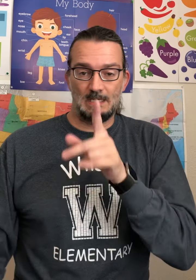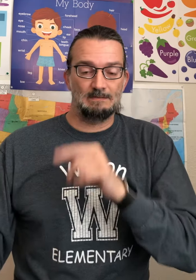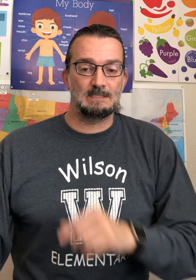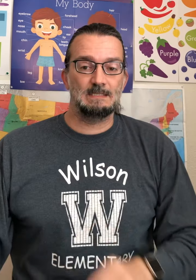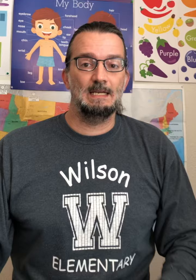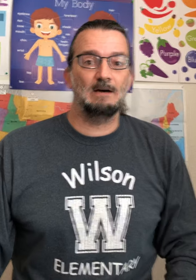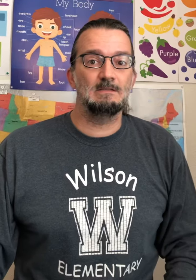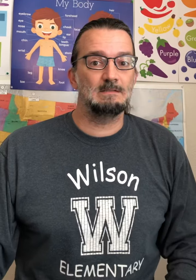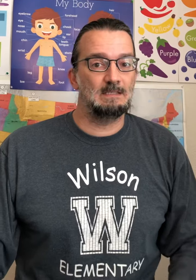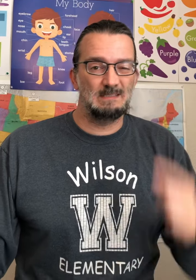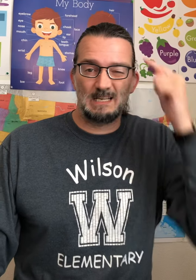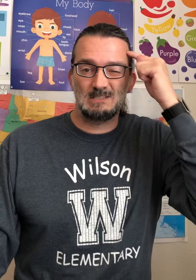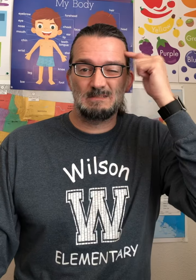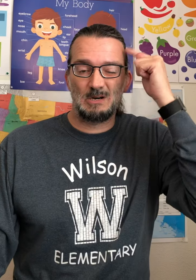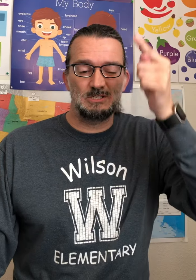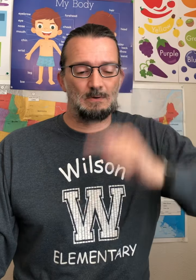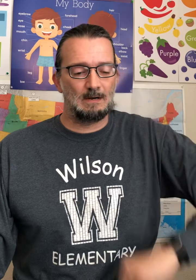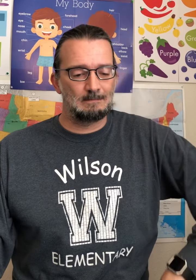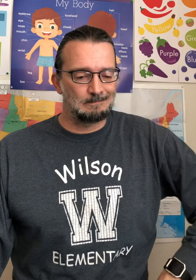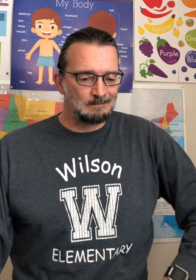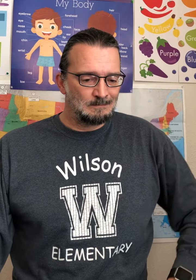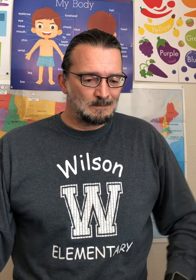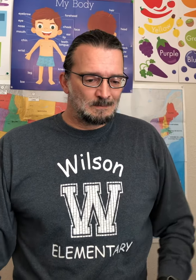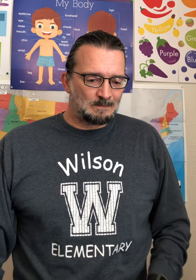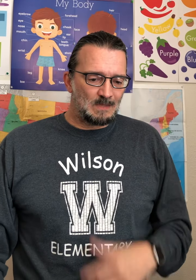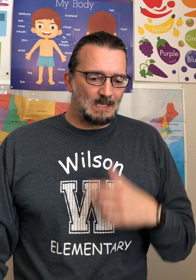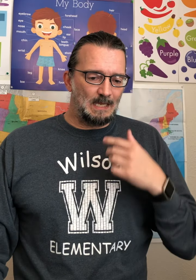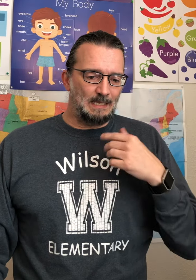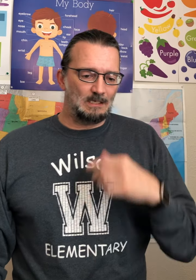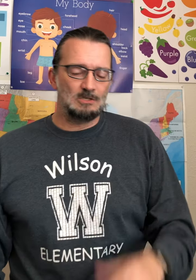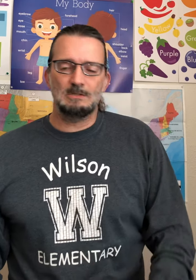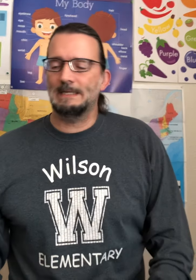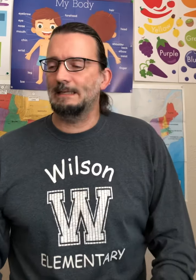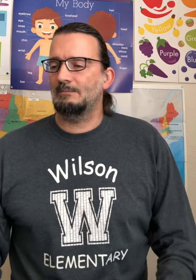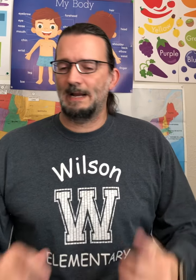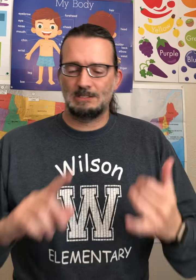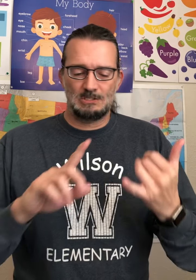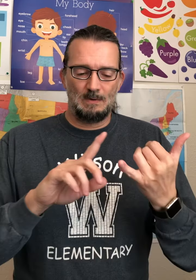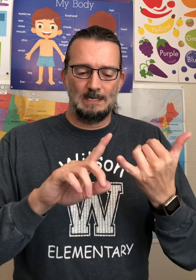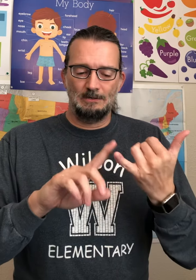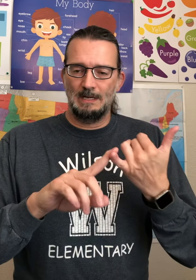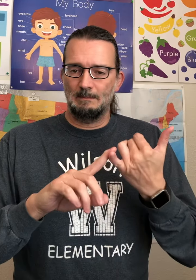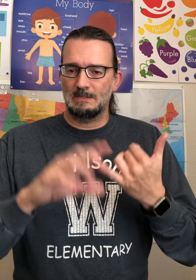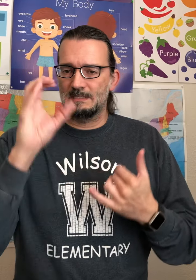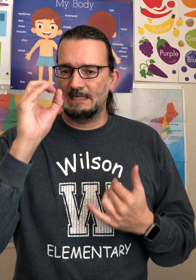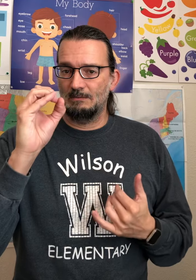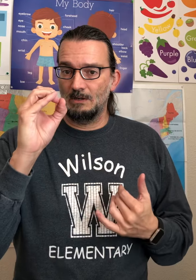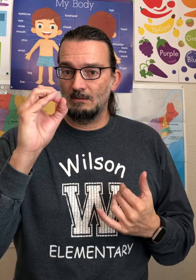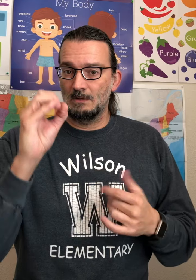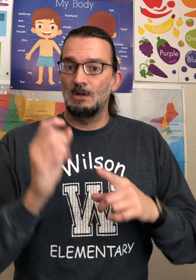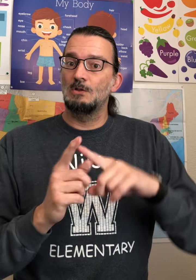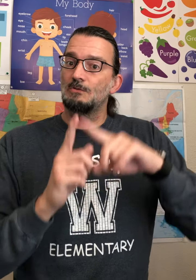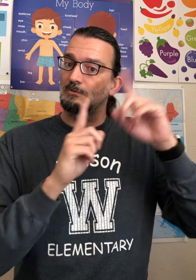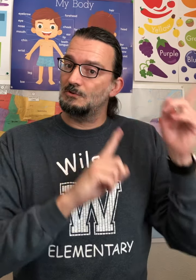to see how smart you are. Okay, and also again, practice writing your numbers 0 through